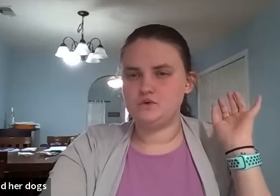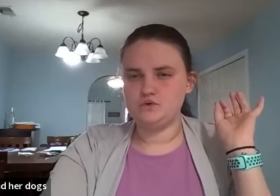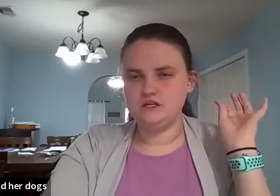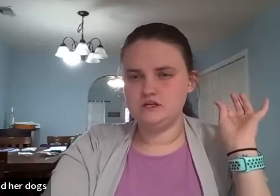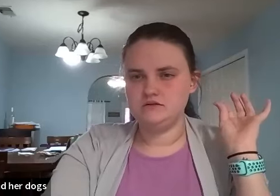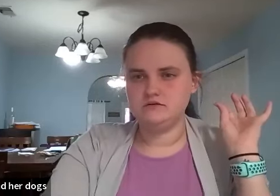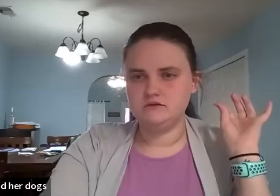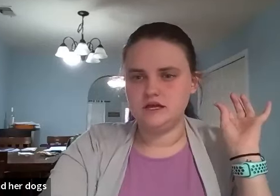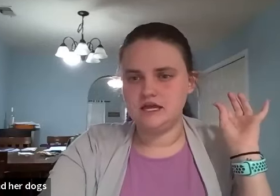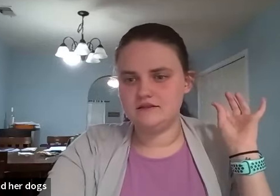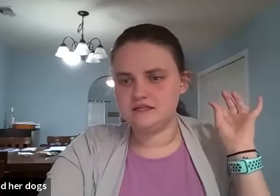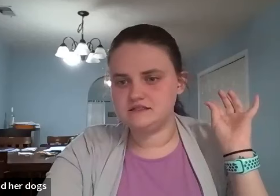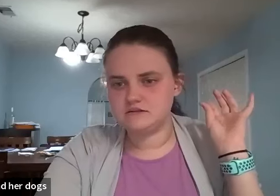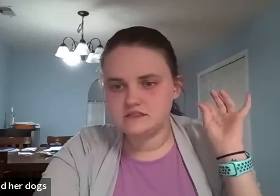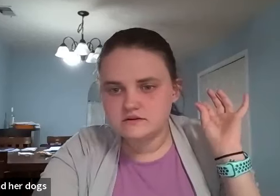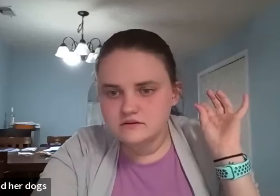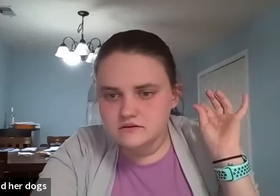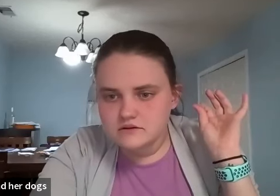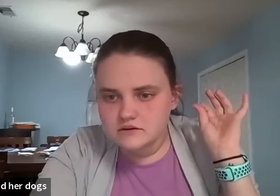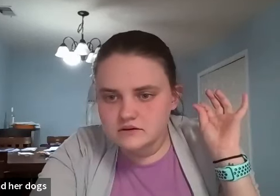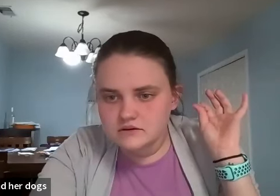food and let's see.